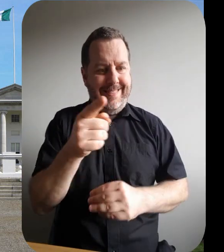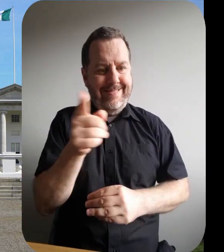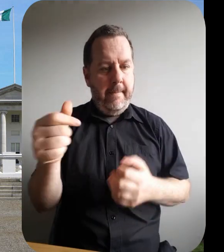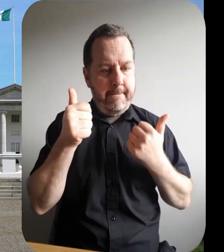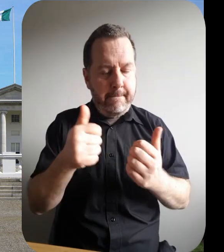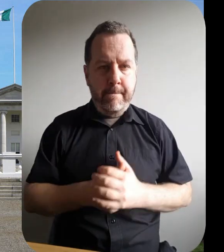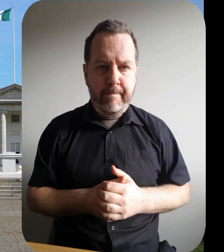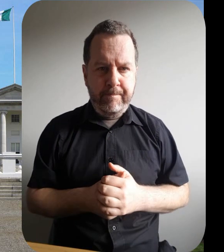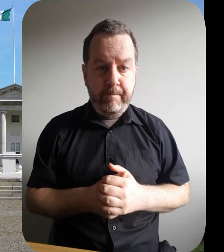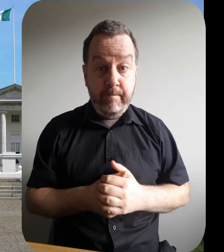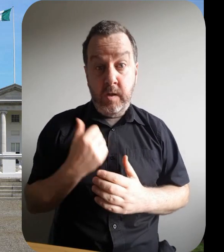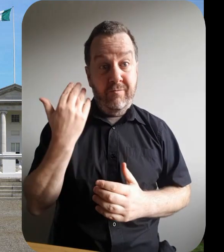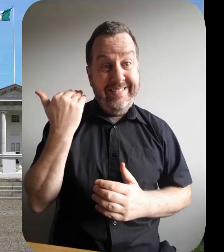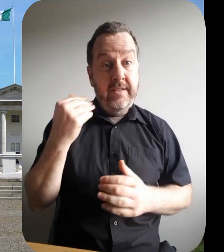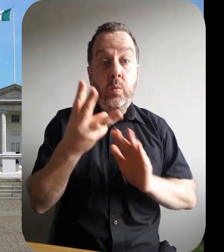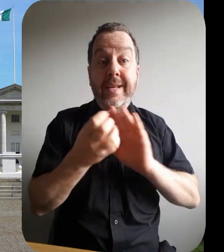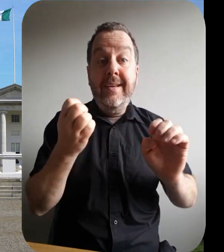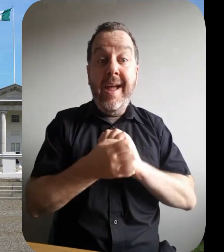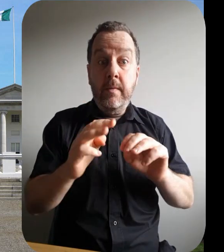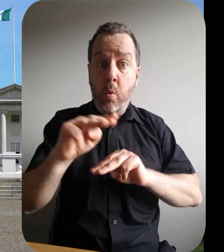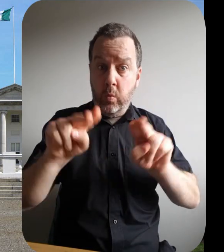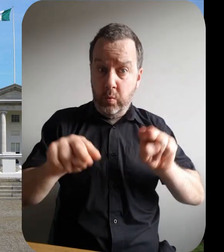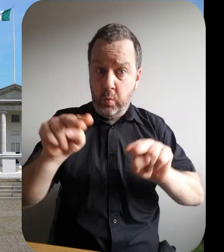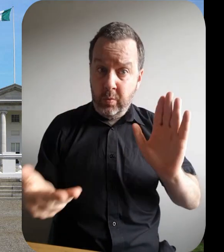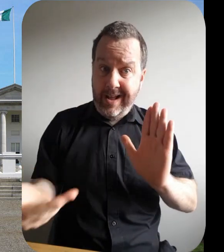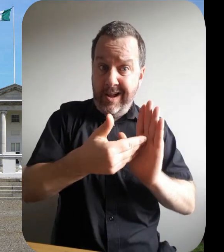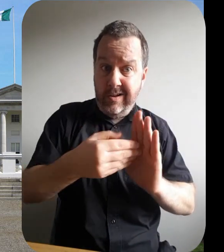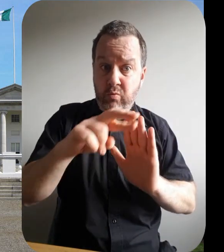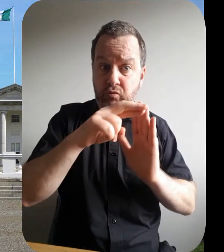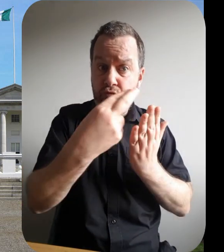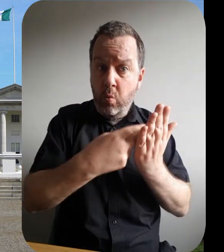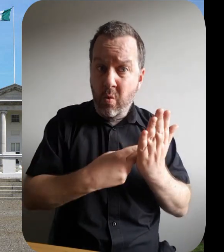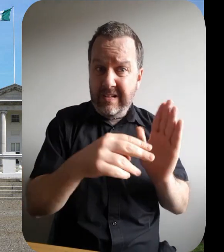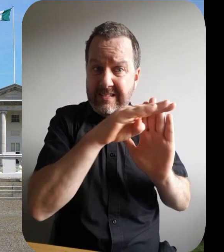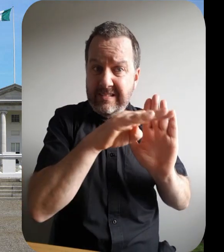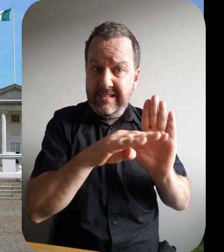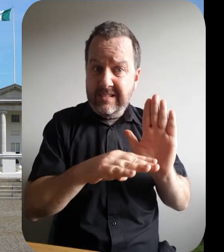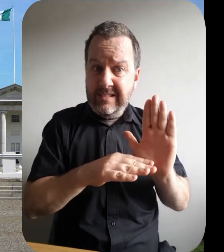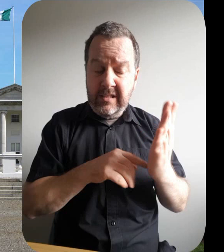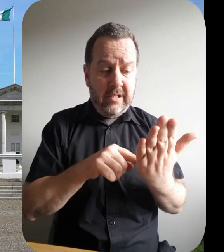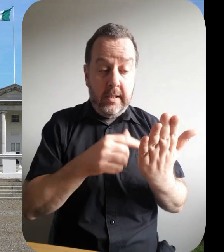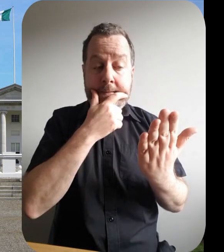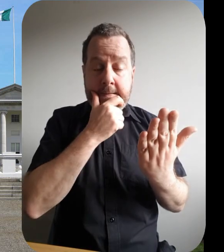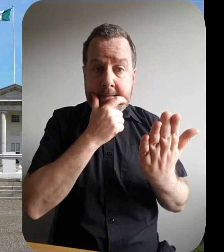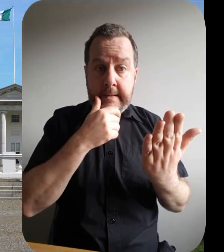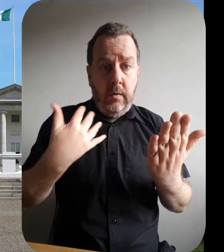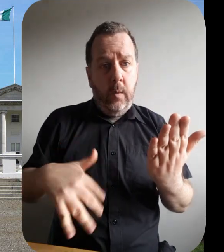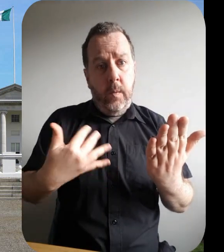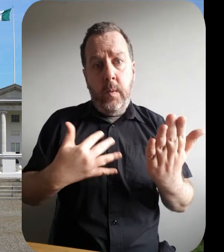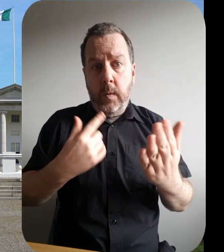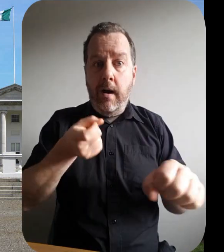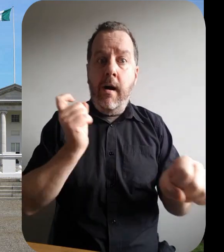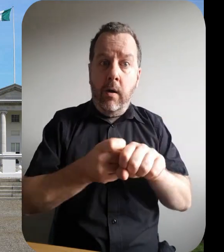this virus. Further restrictions were introduced over the weekend, and difficult as they